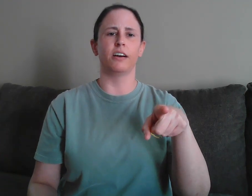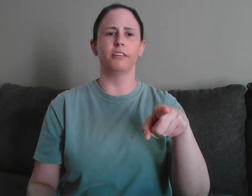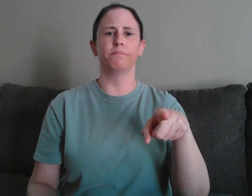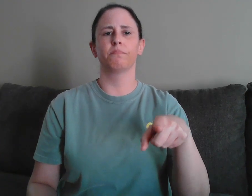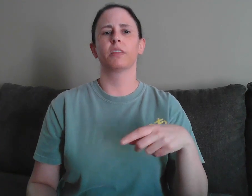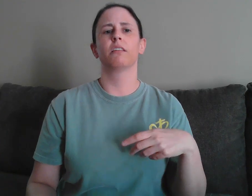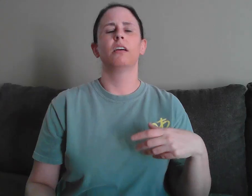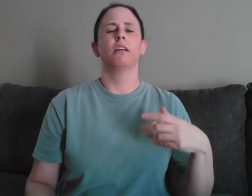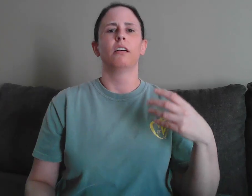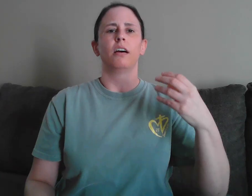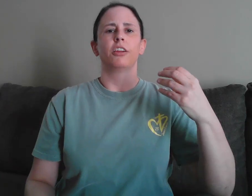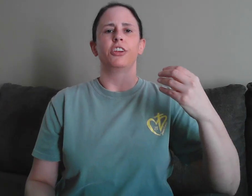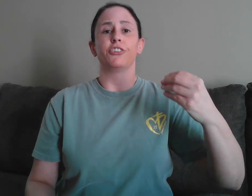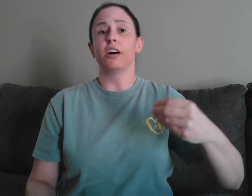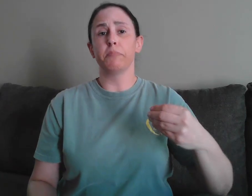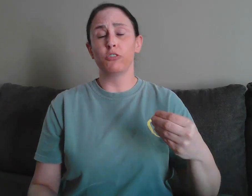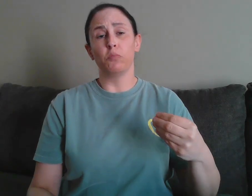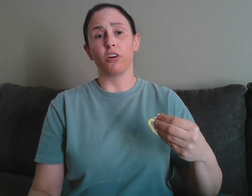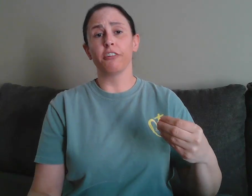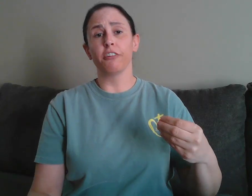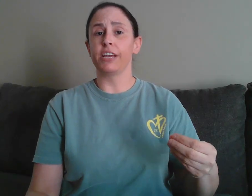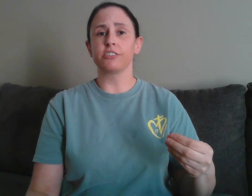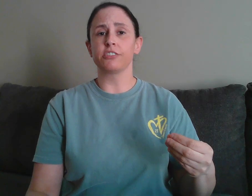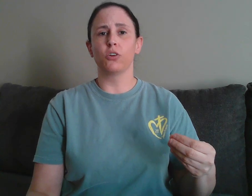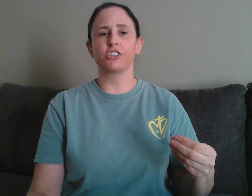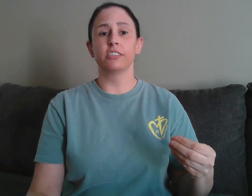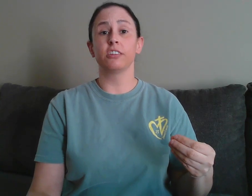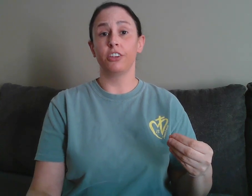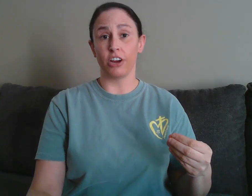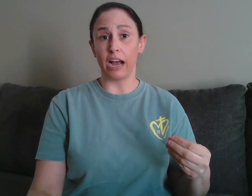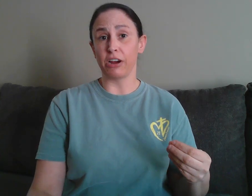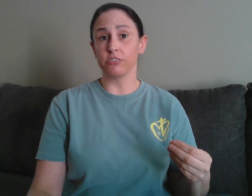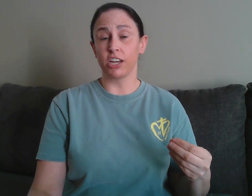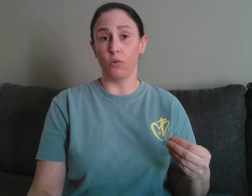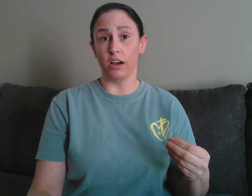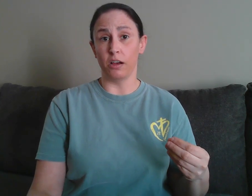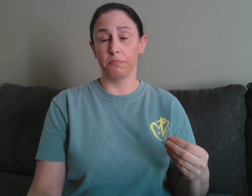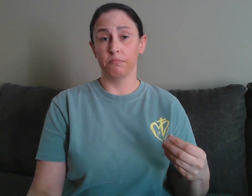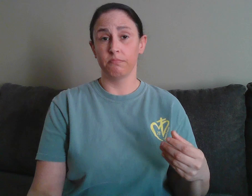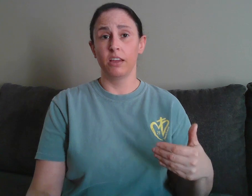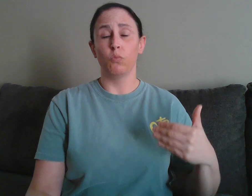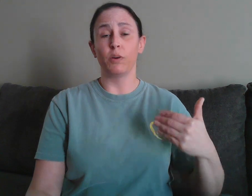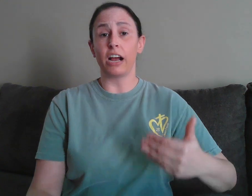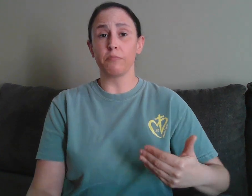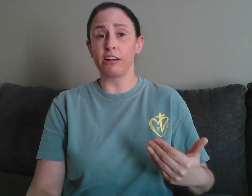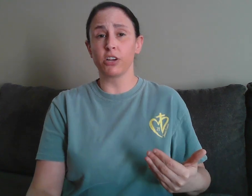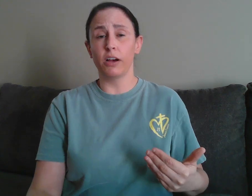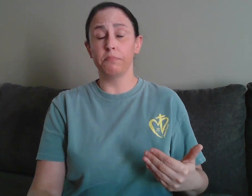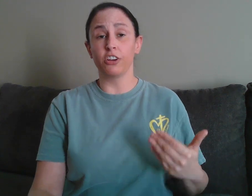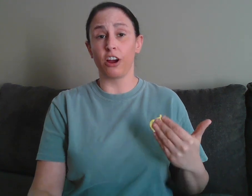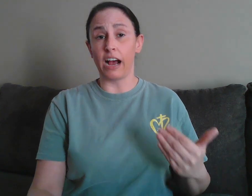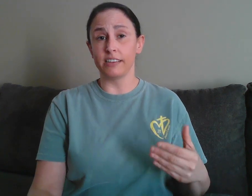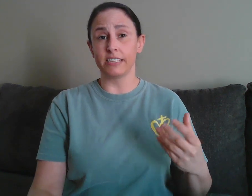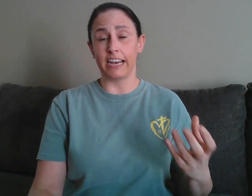dot. Your non-manual marker for yes, no questions, your eyebrows go up. When your eyebrows go up, your eyes